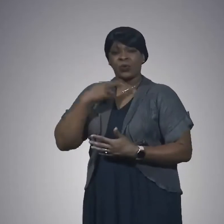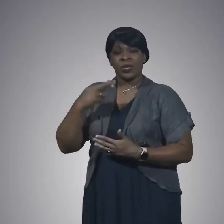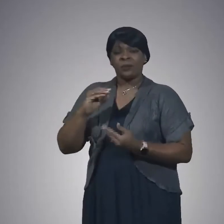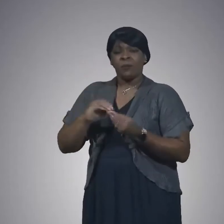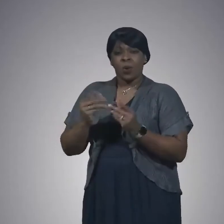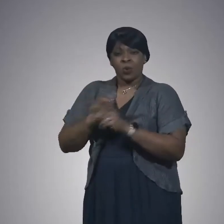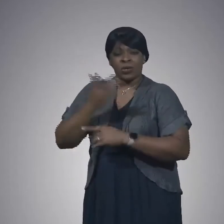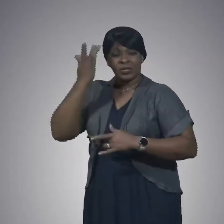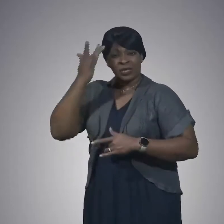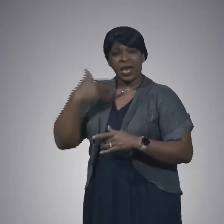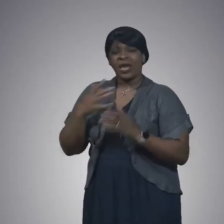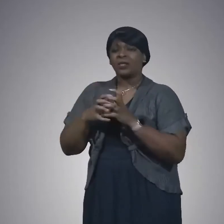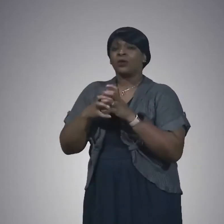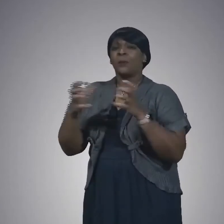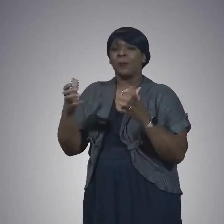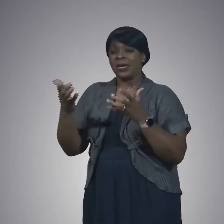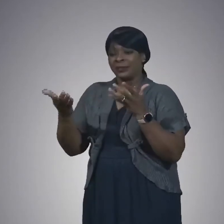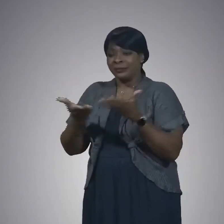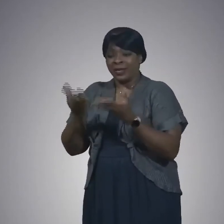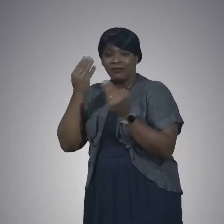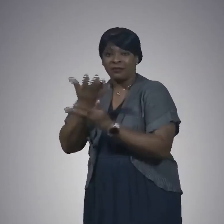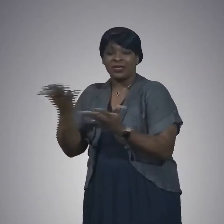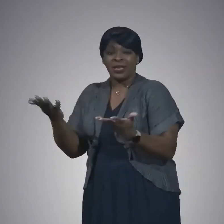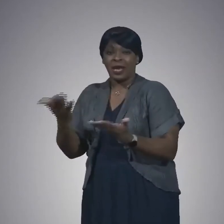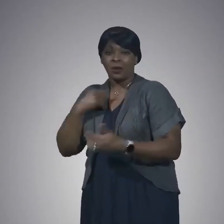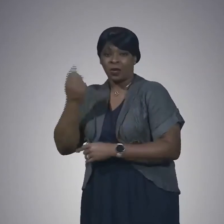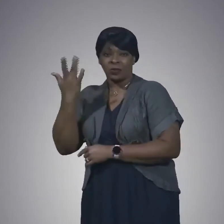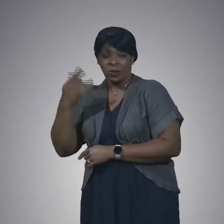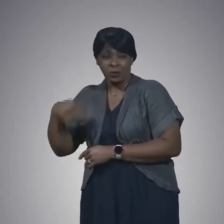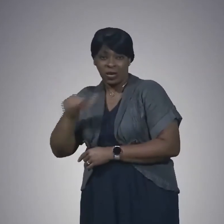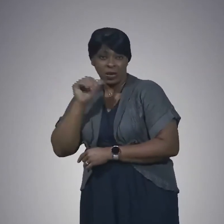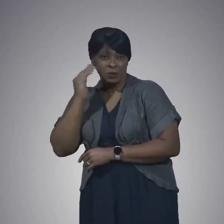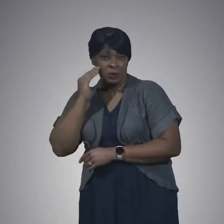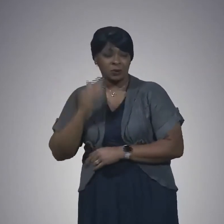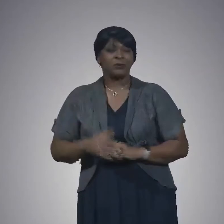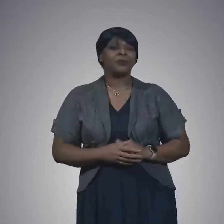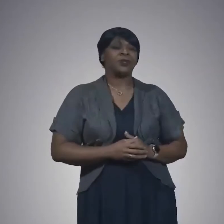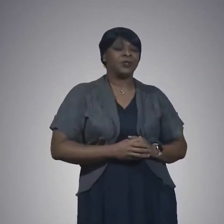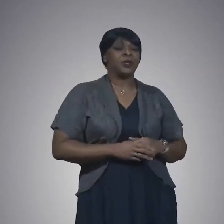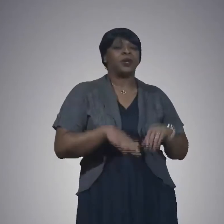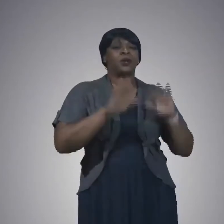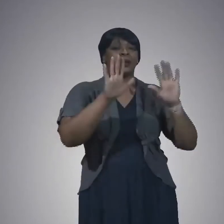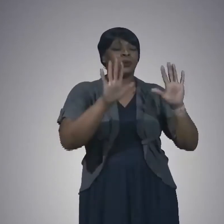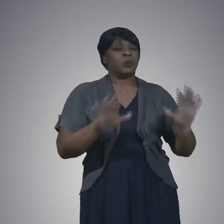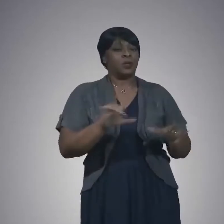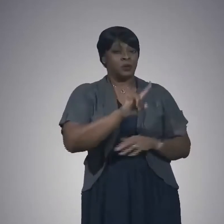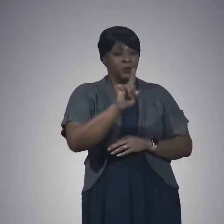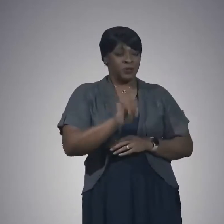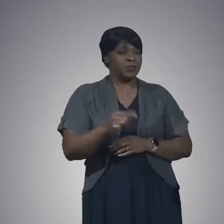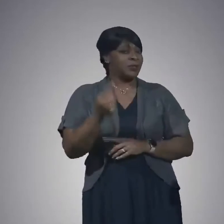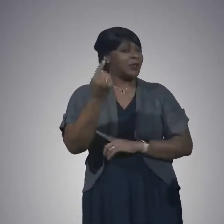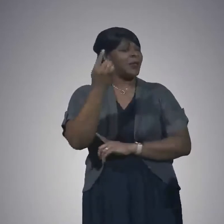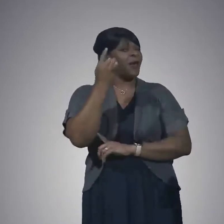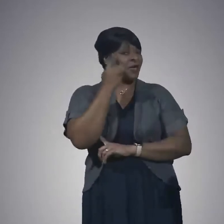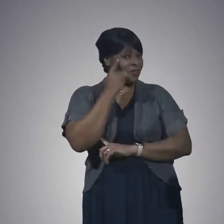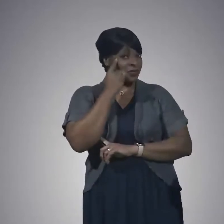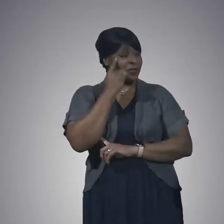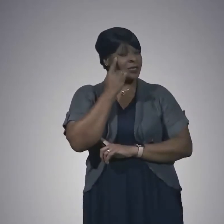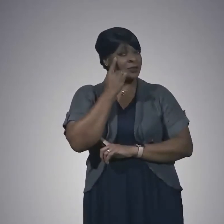just seems like we have so many tools in our tool belt. I don't understand. Great question. I think